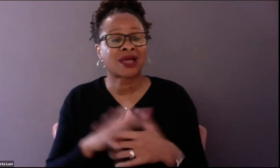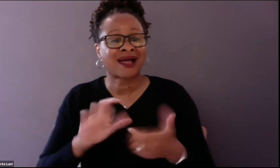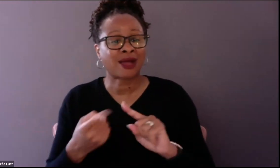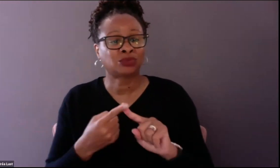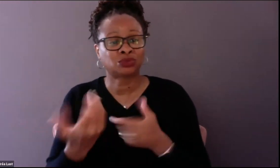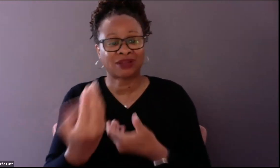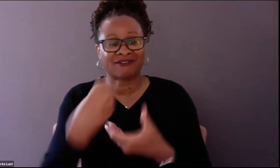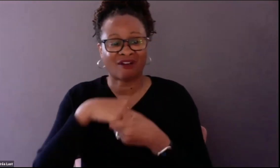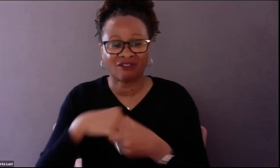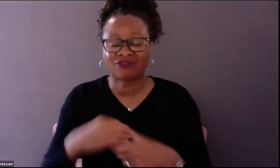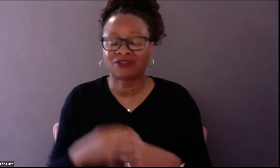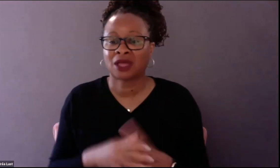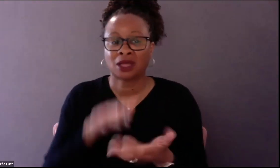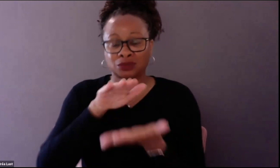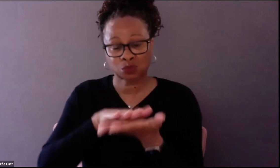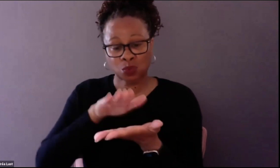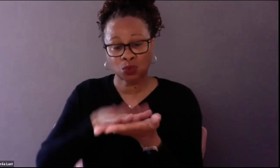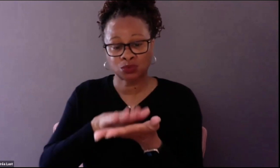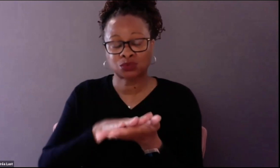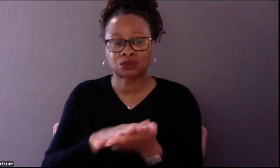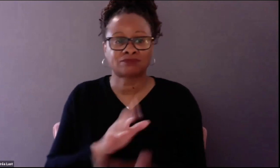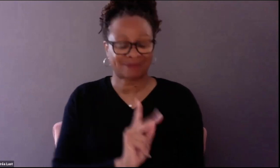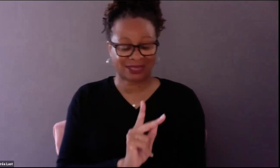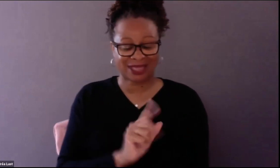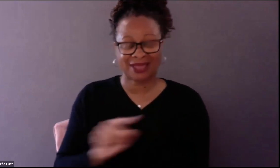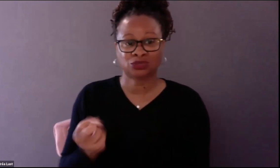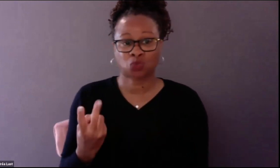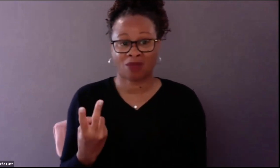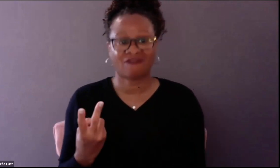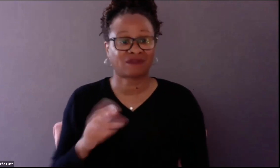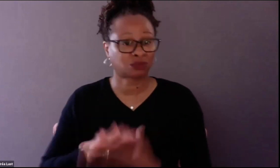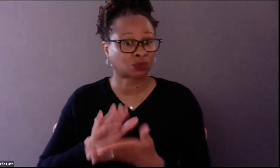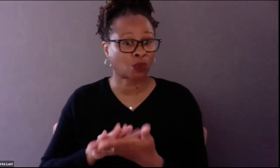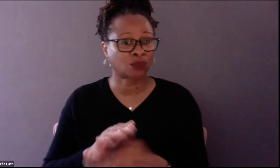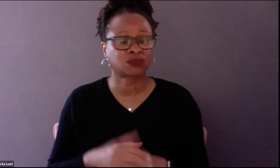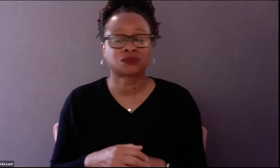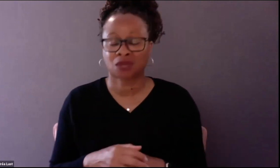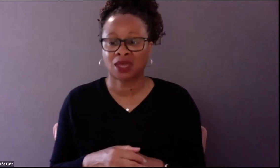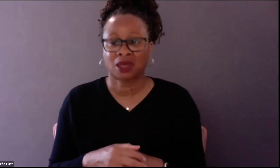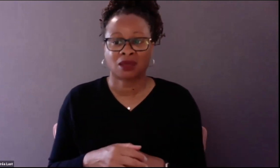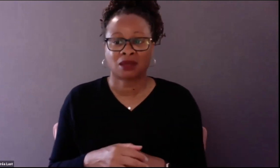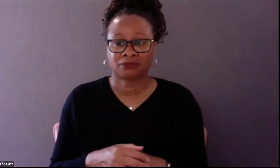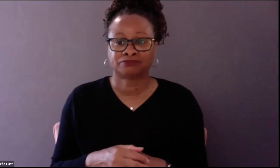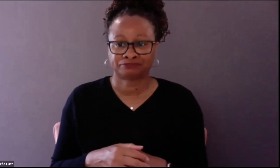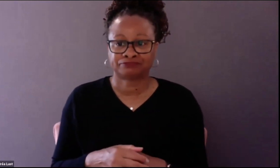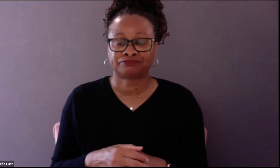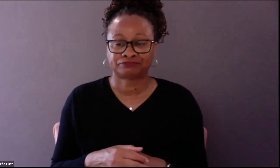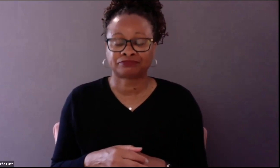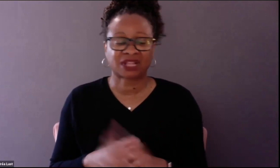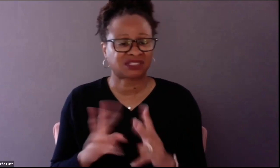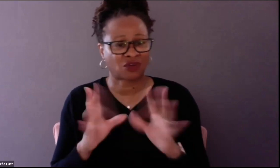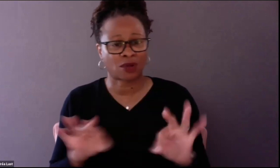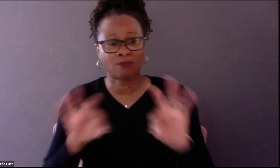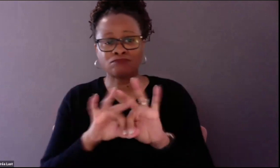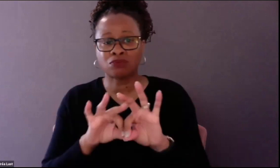involve, schools at K-12 schools as well. That's something that, really is important in the